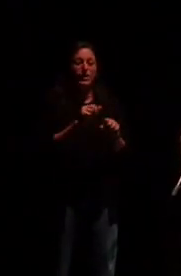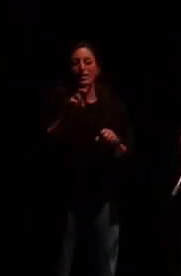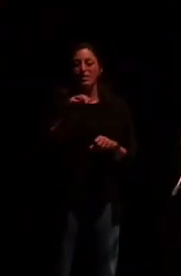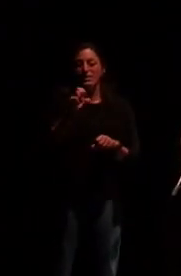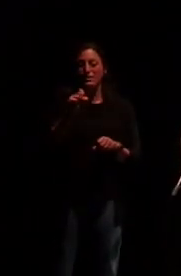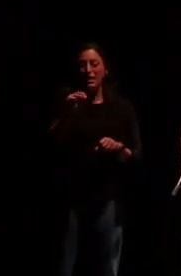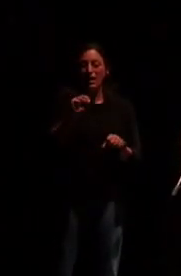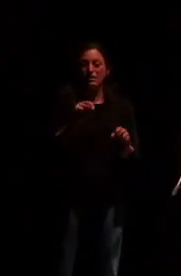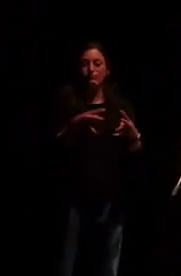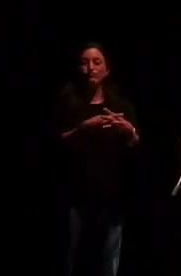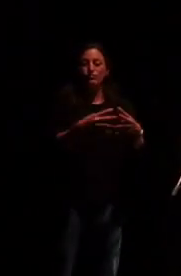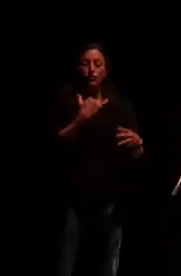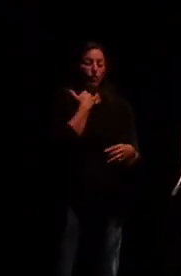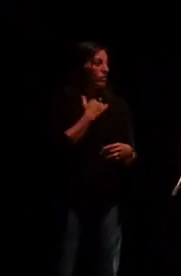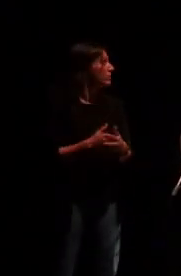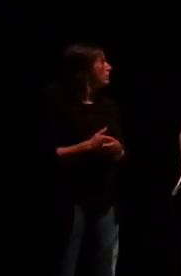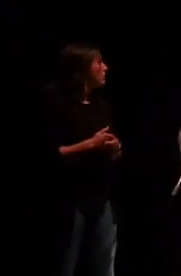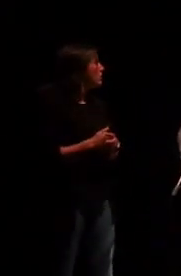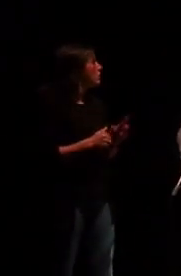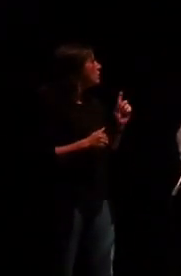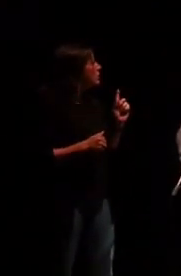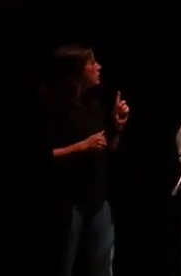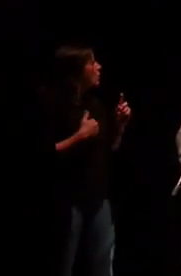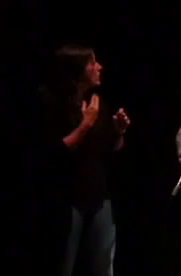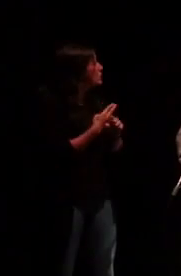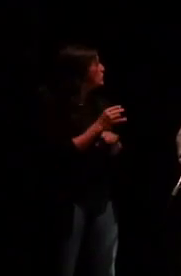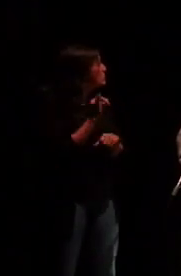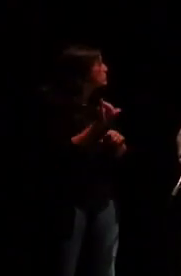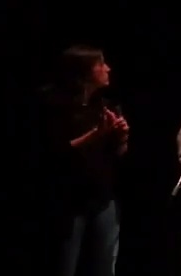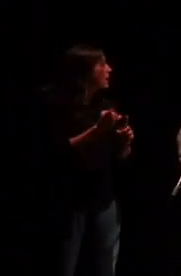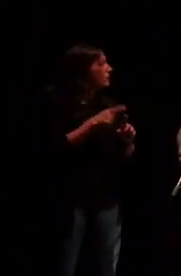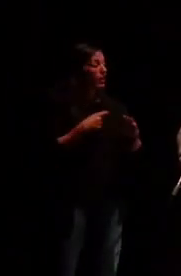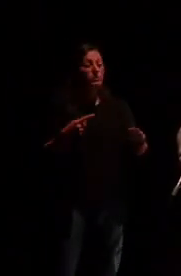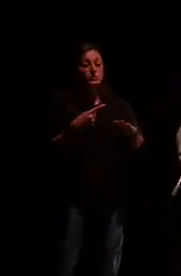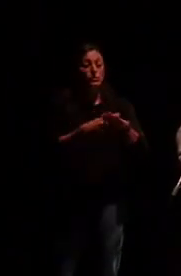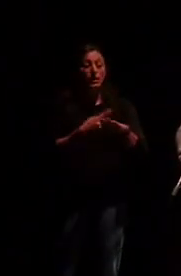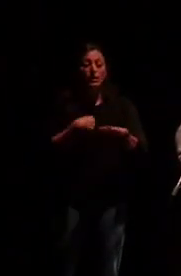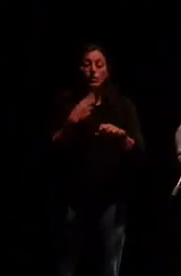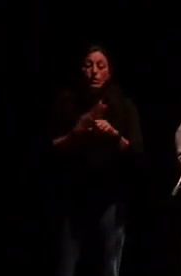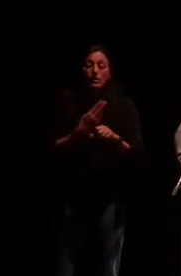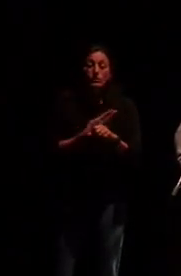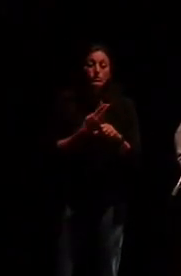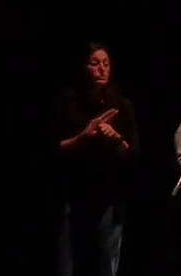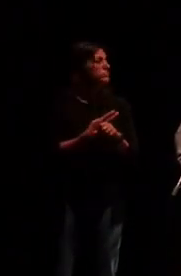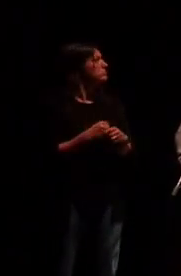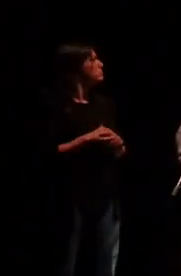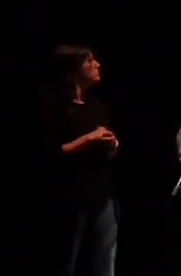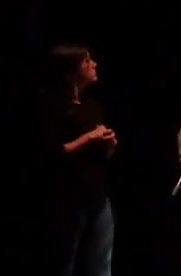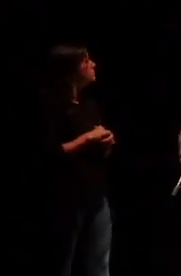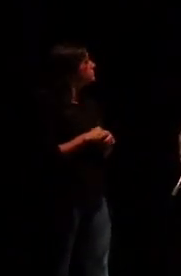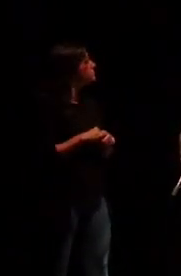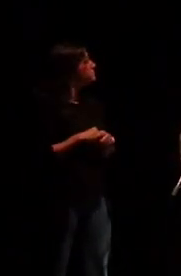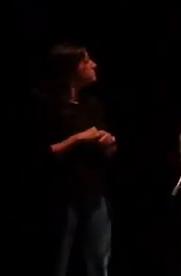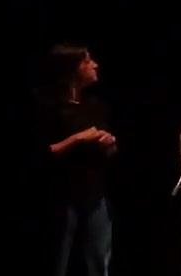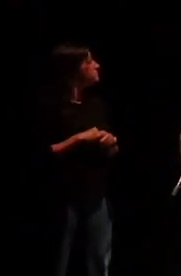We use the reverse drift modeling method to infer bycatch mortality from strandings, and we use the drift prediction model MOTI.